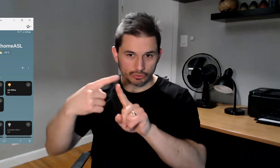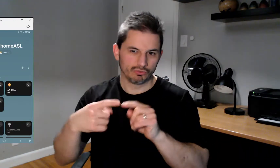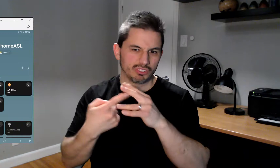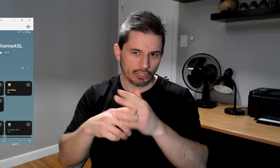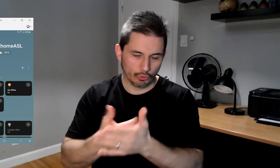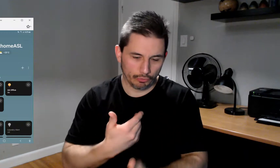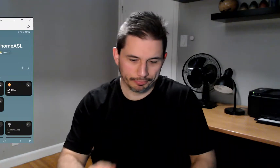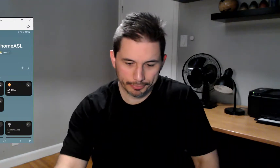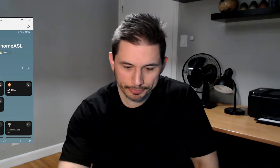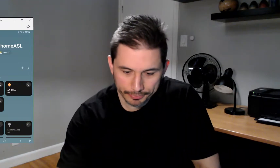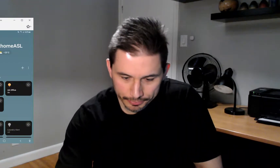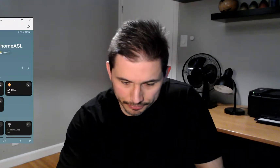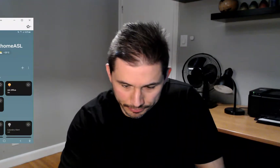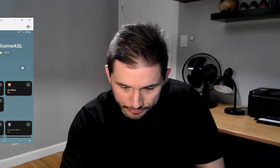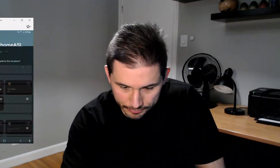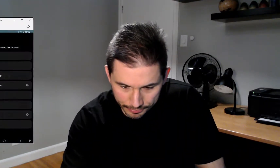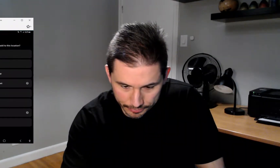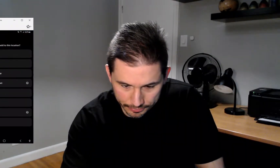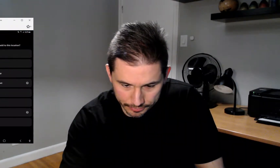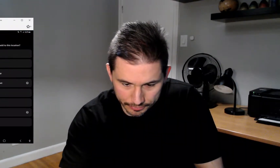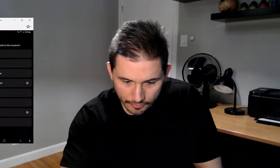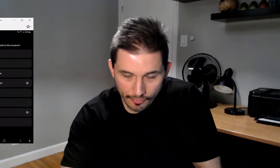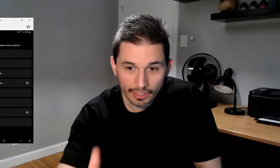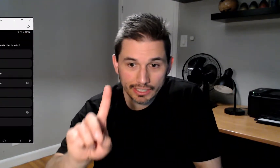So you hit the plus to add a new device.